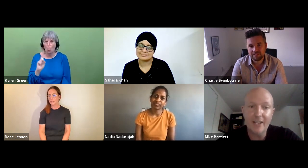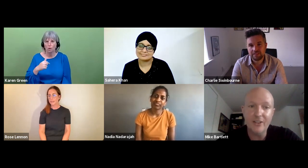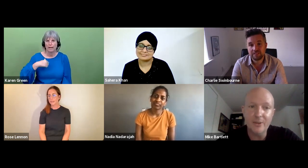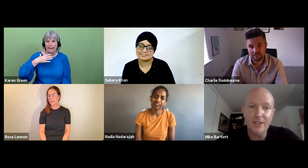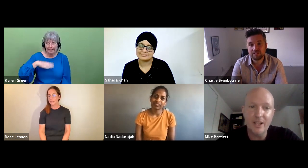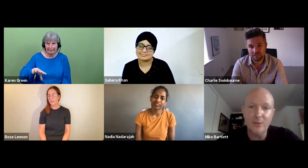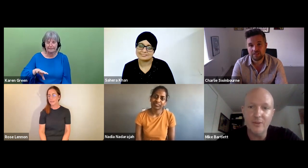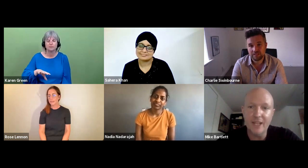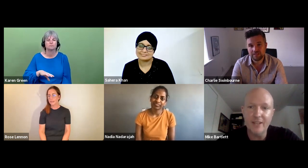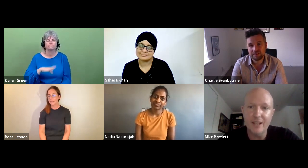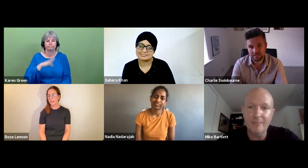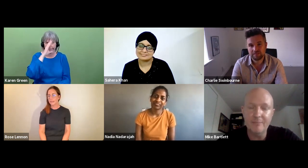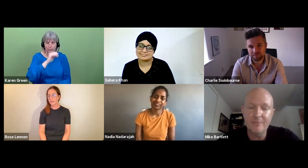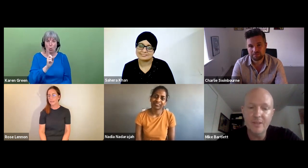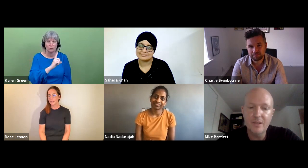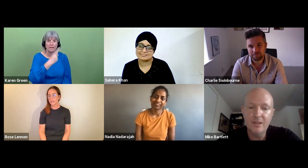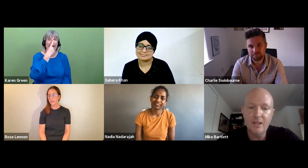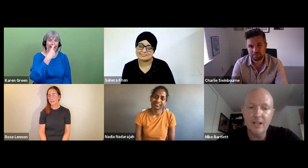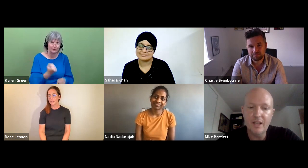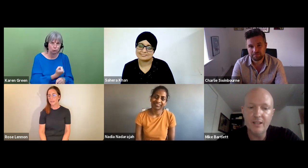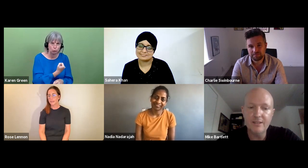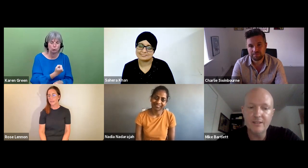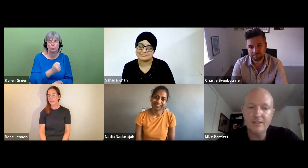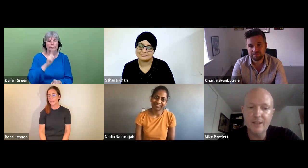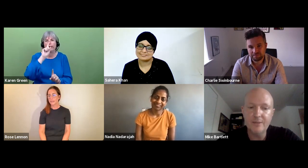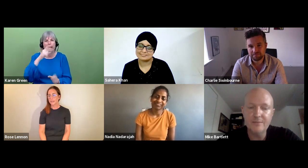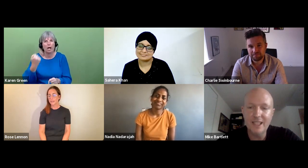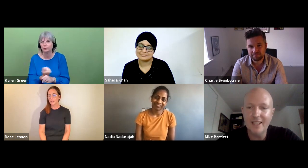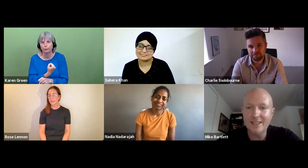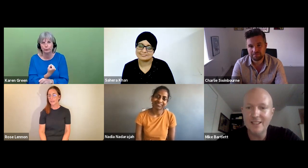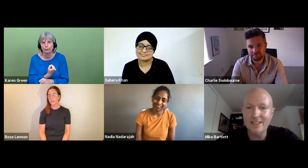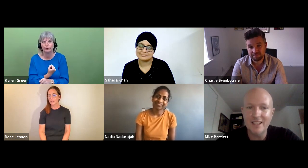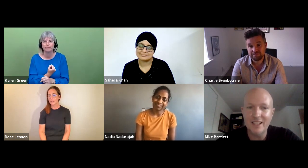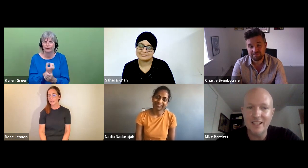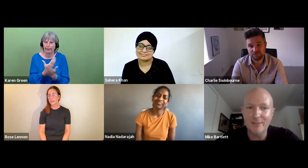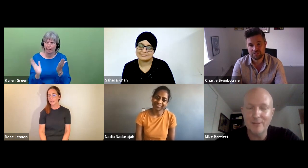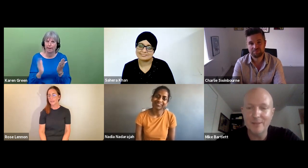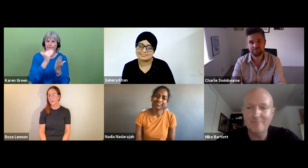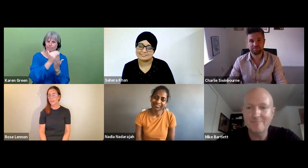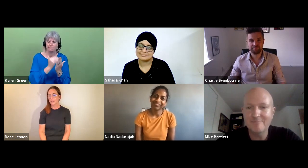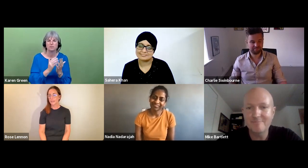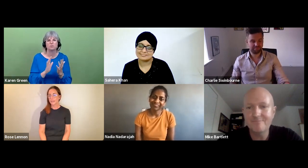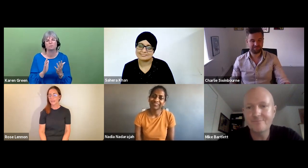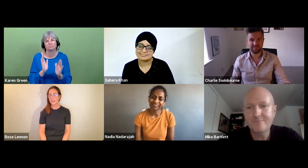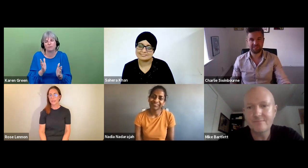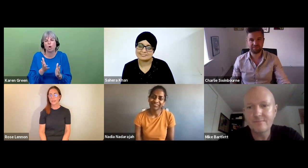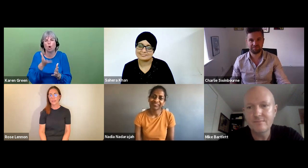do, and all of that. So yeah, it's a learning curve for me.